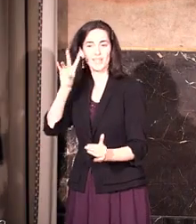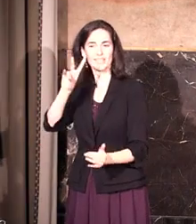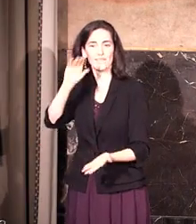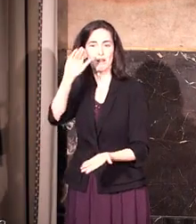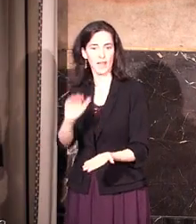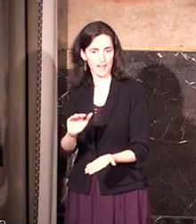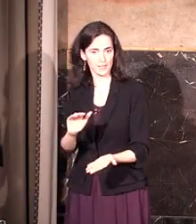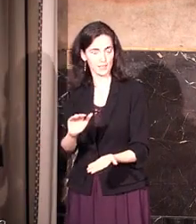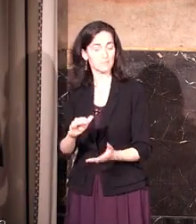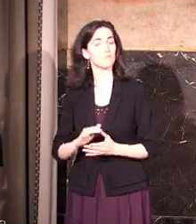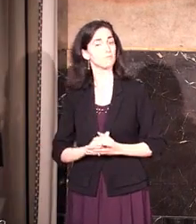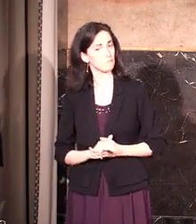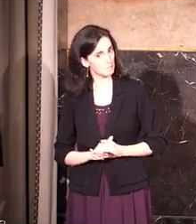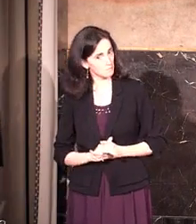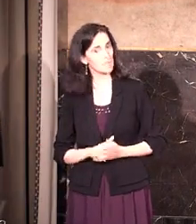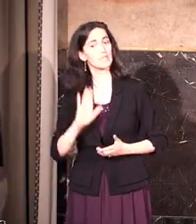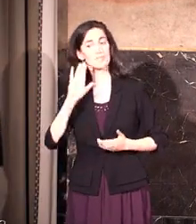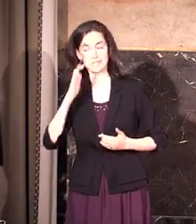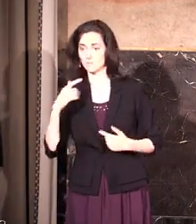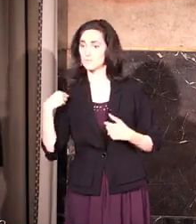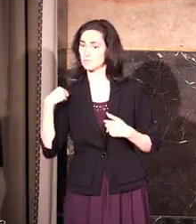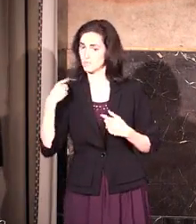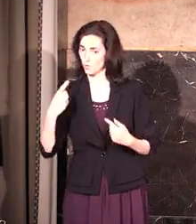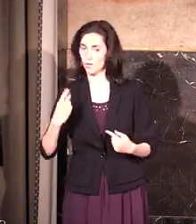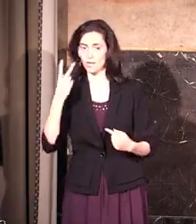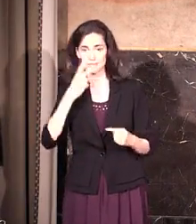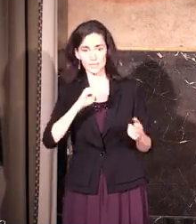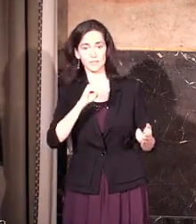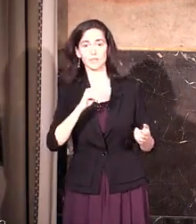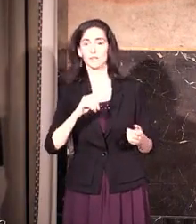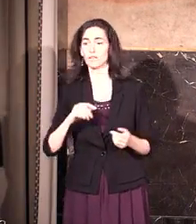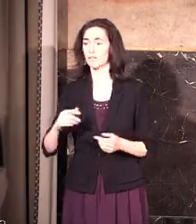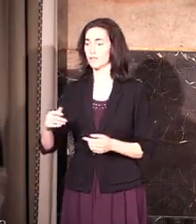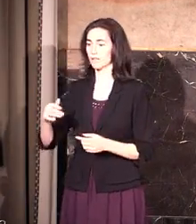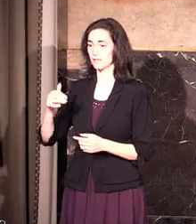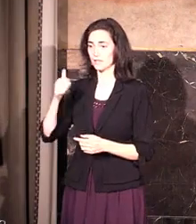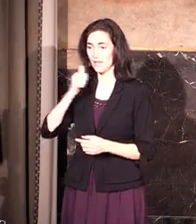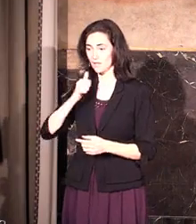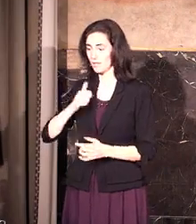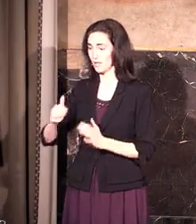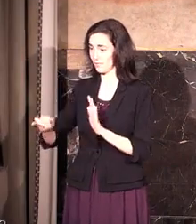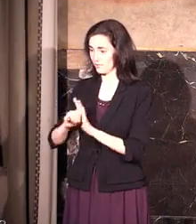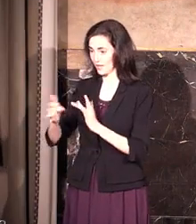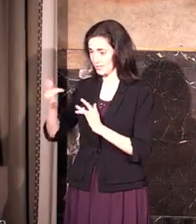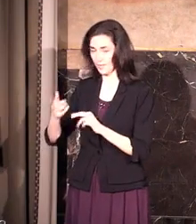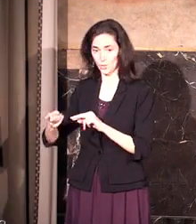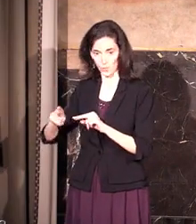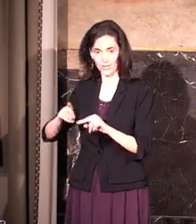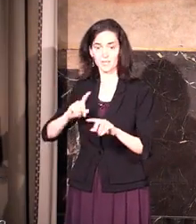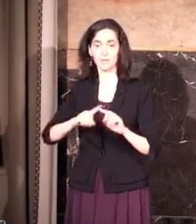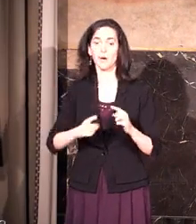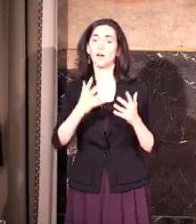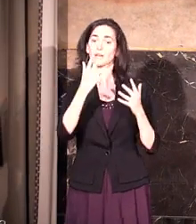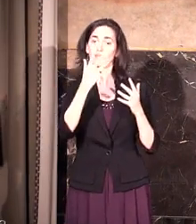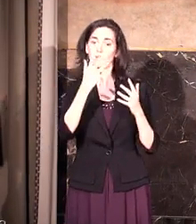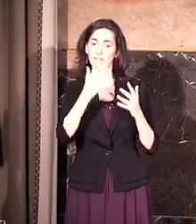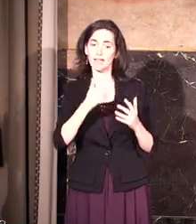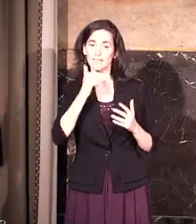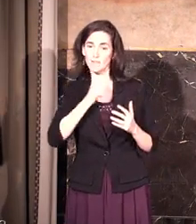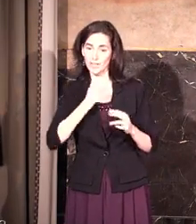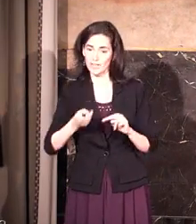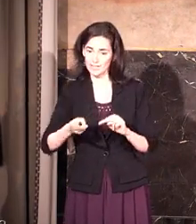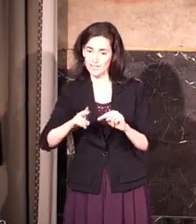kind of looks like the trend that we've been seeing, where the cases obviously go up every day. The deaths sadly go up every day,